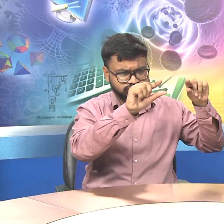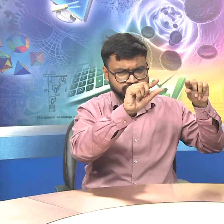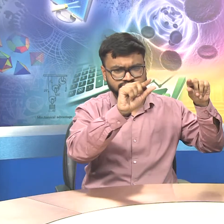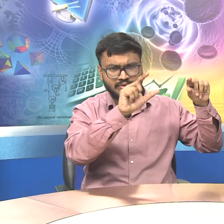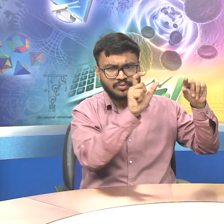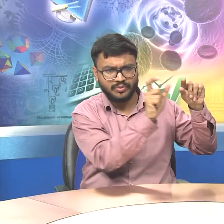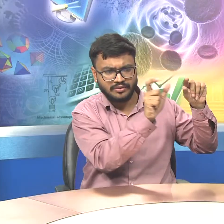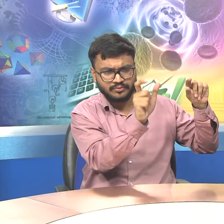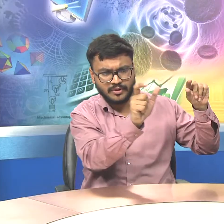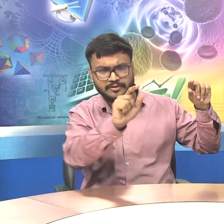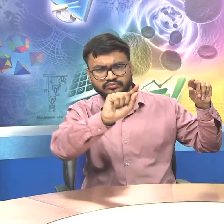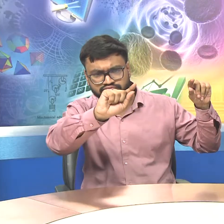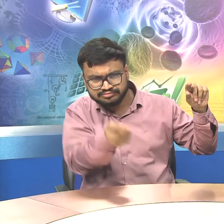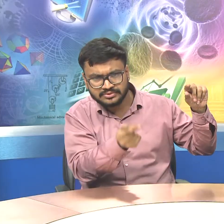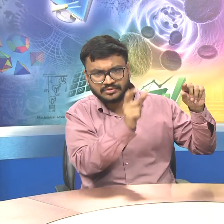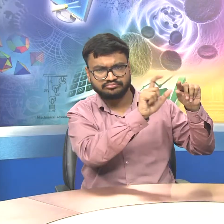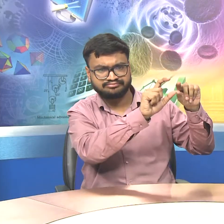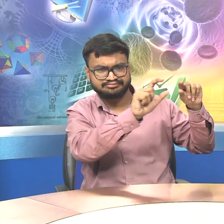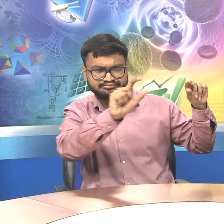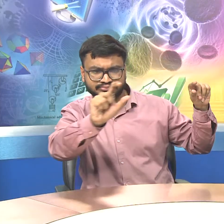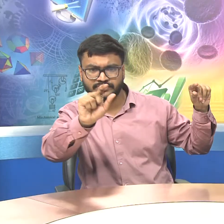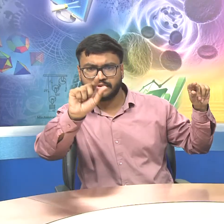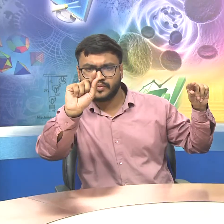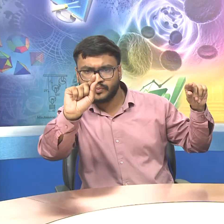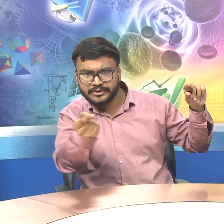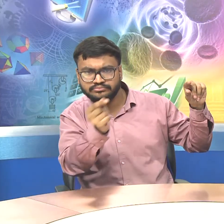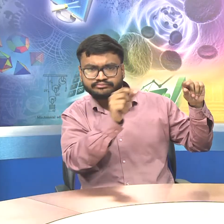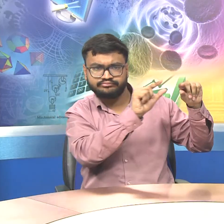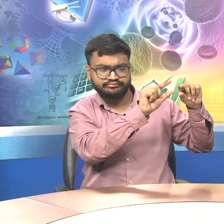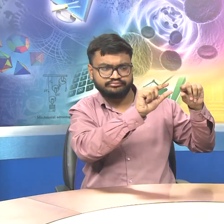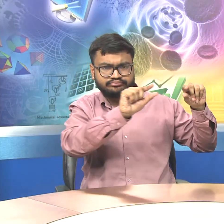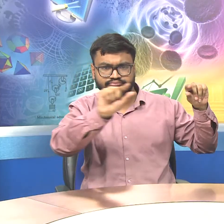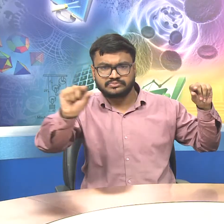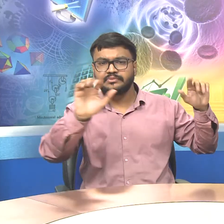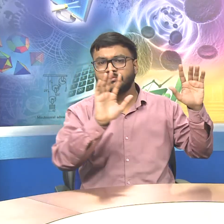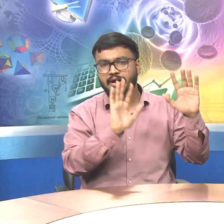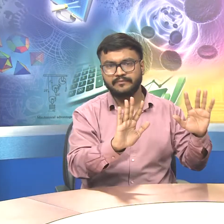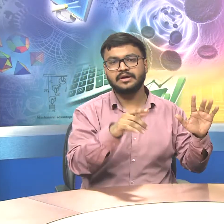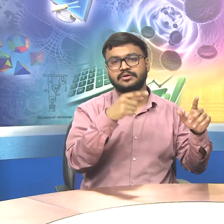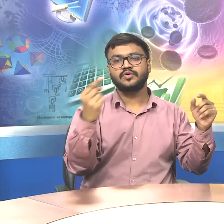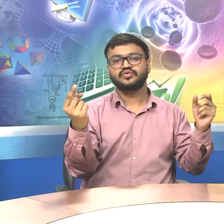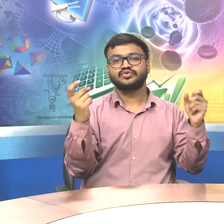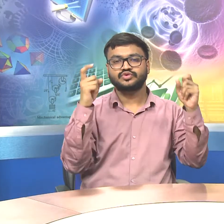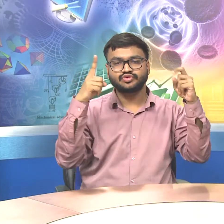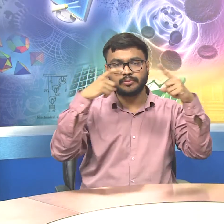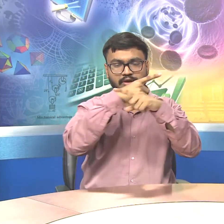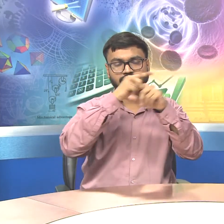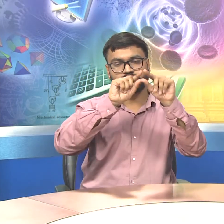Two or more simple sentences can be combined to make complex sentences.